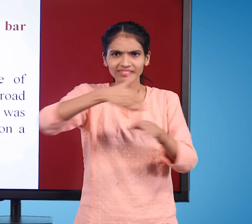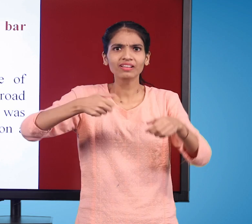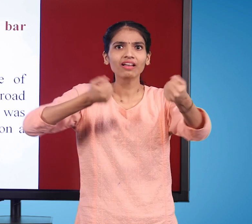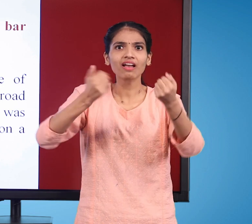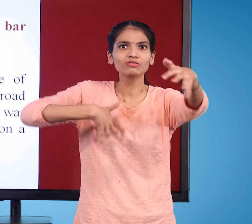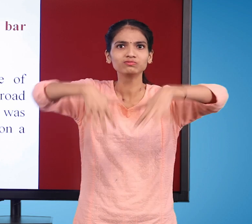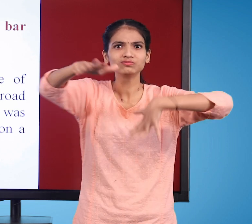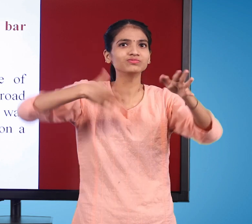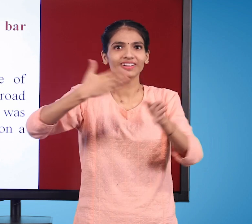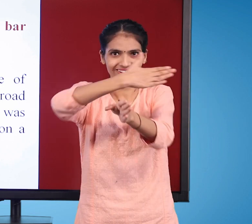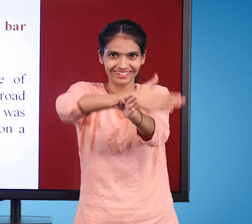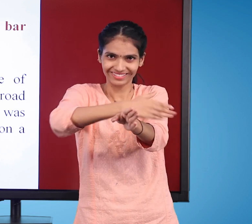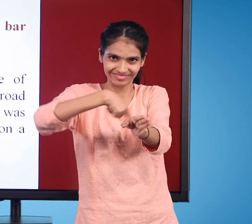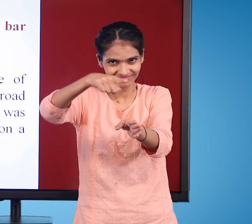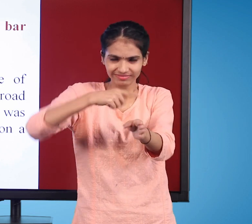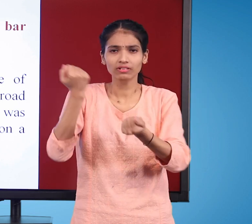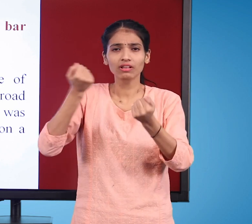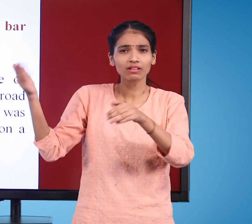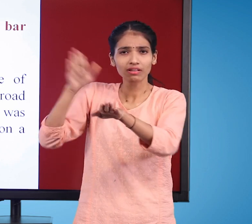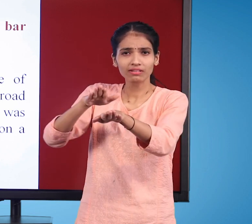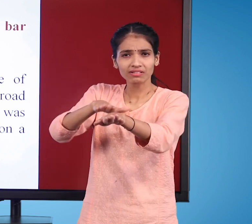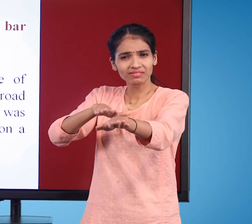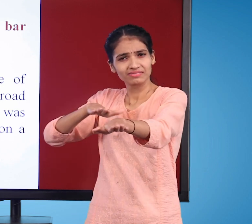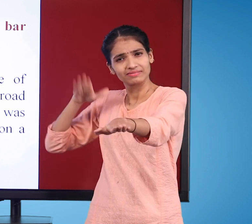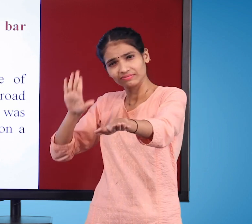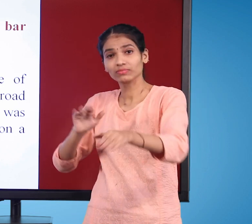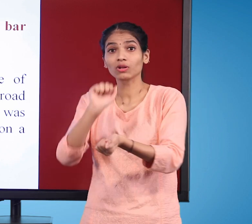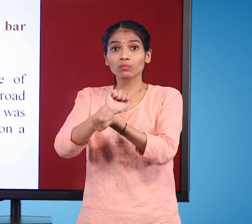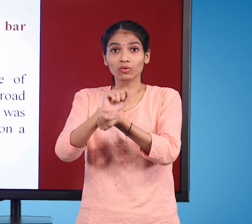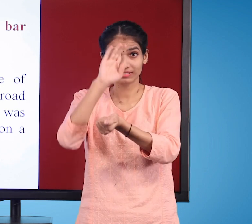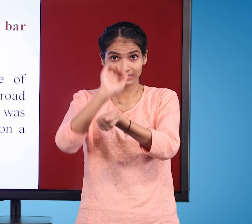in Delhi, which was studied by the traffic police on a particular day.